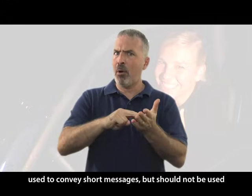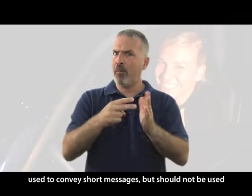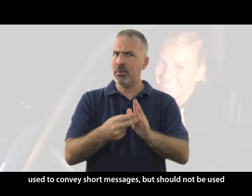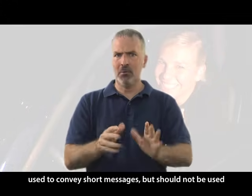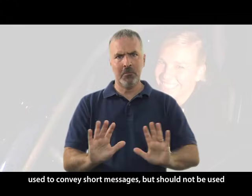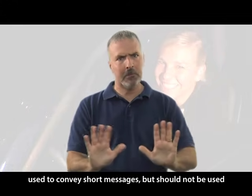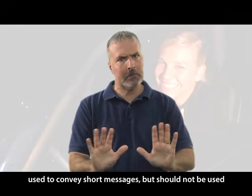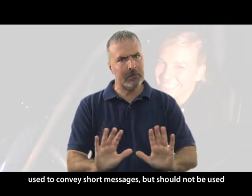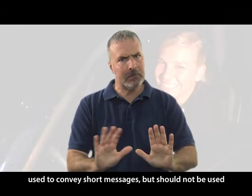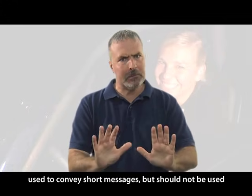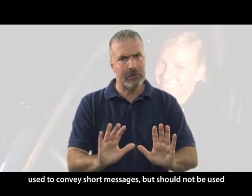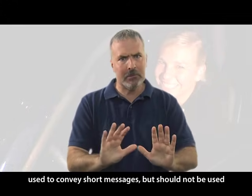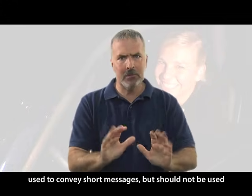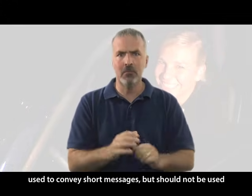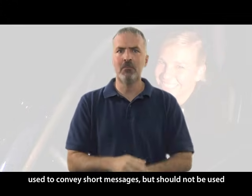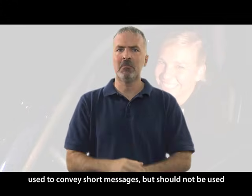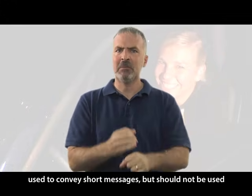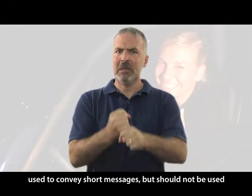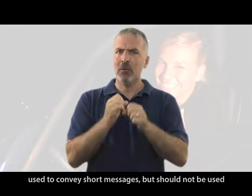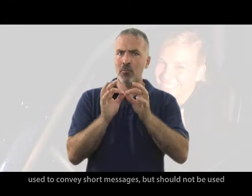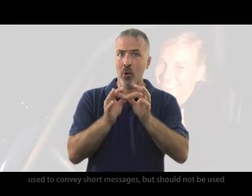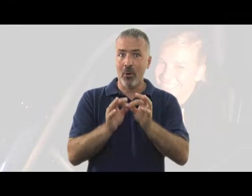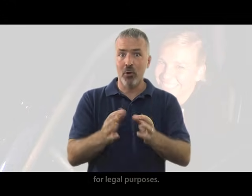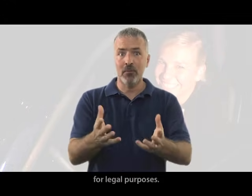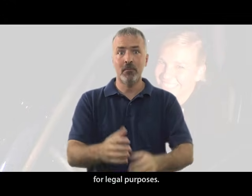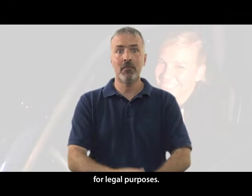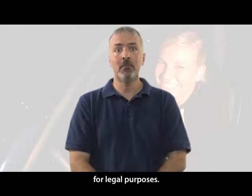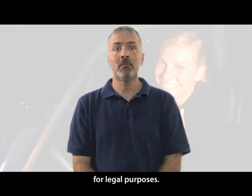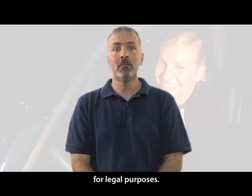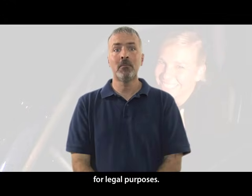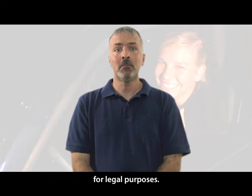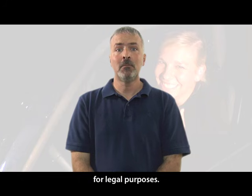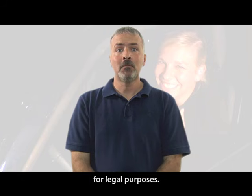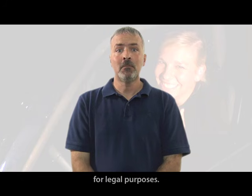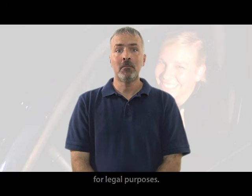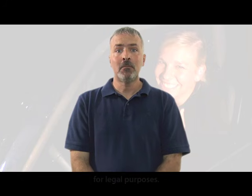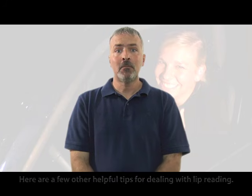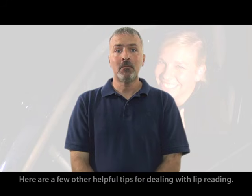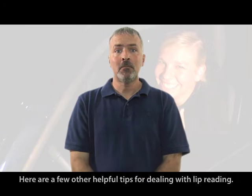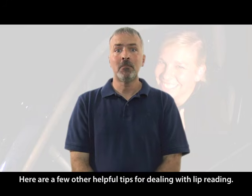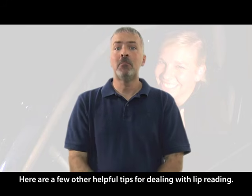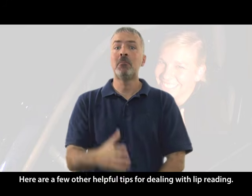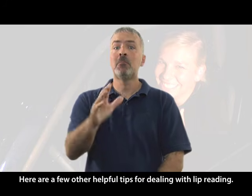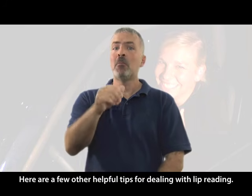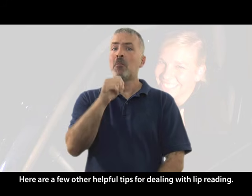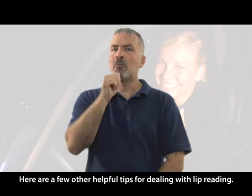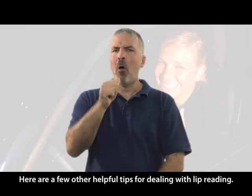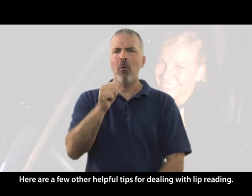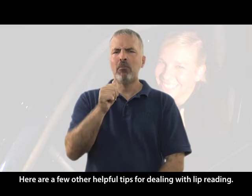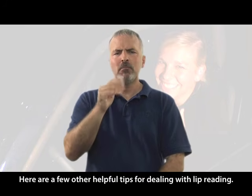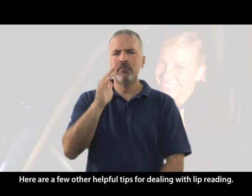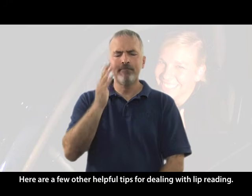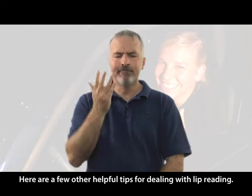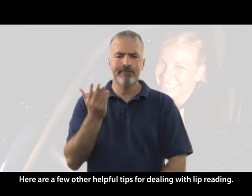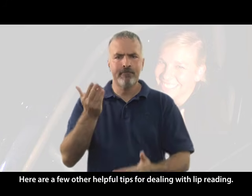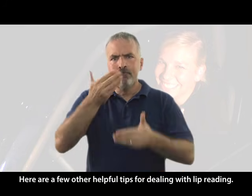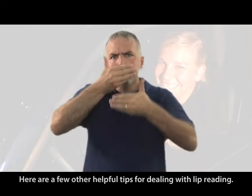short messages, but should not be used for legal purposes. Here are a few other helpful tips for dealing with lip